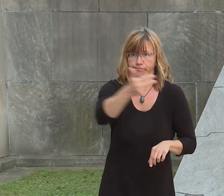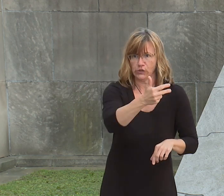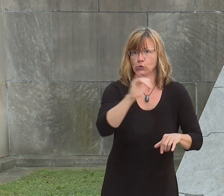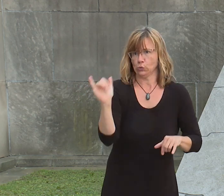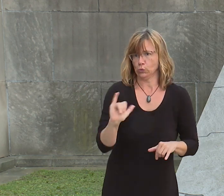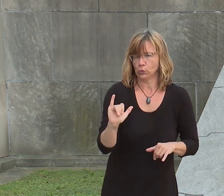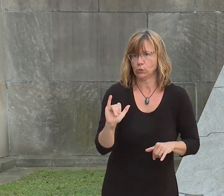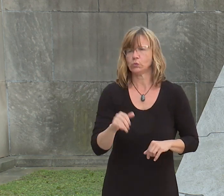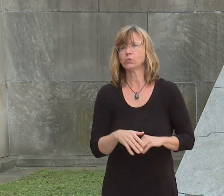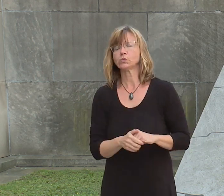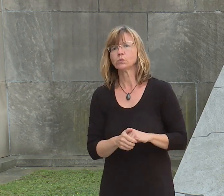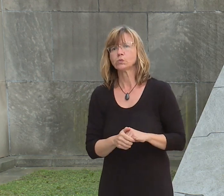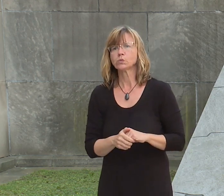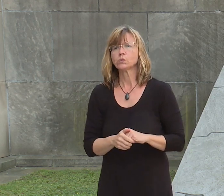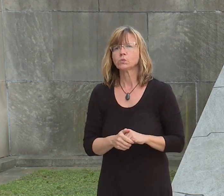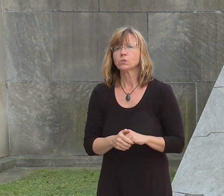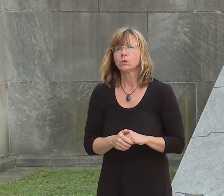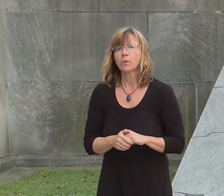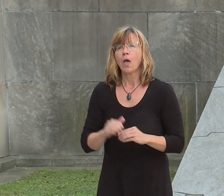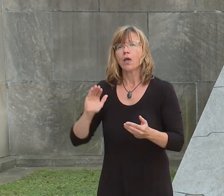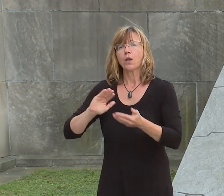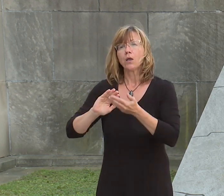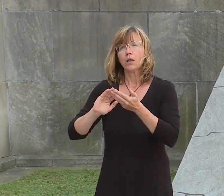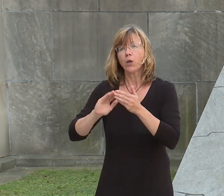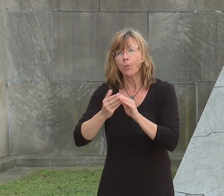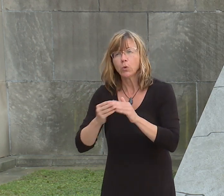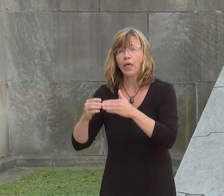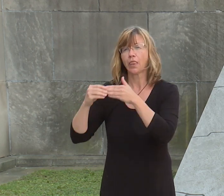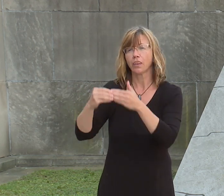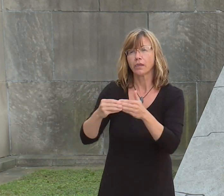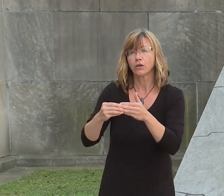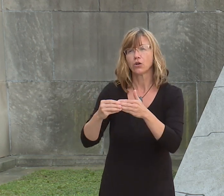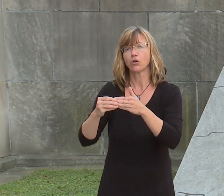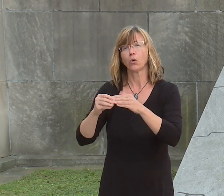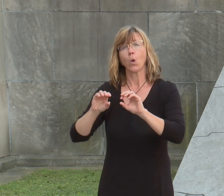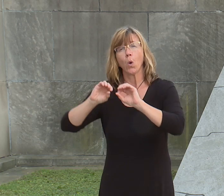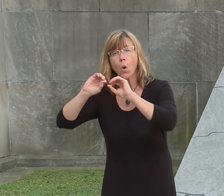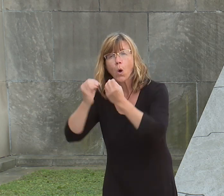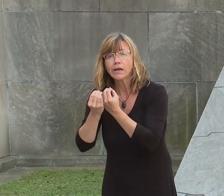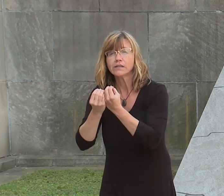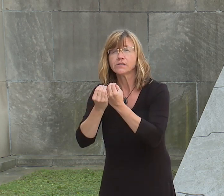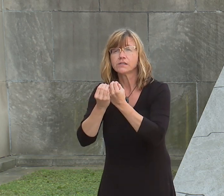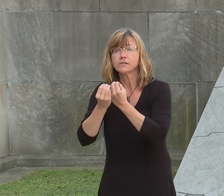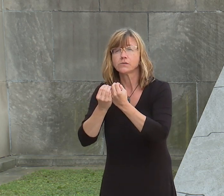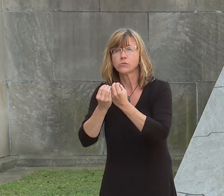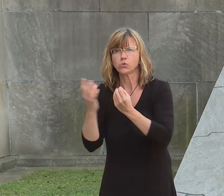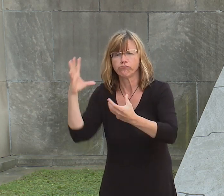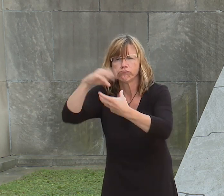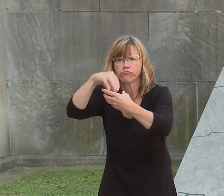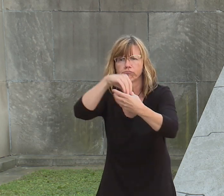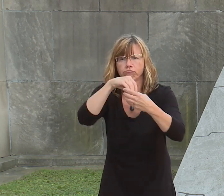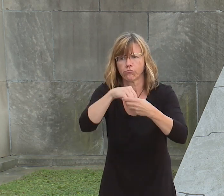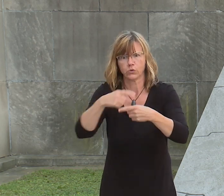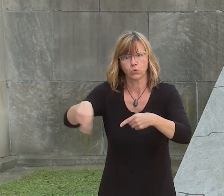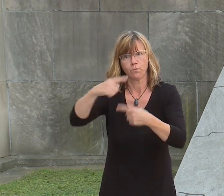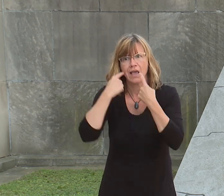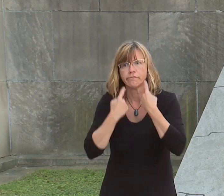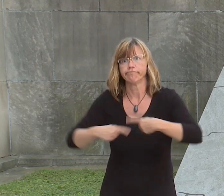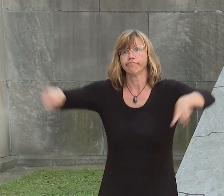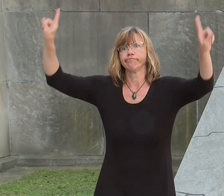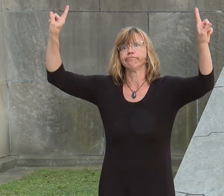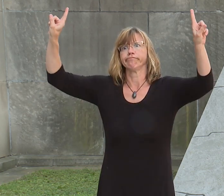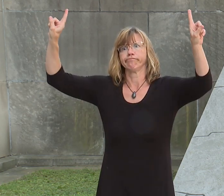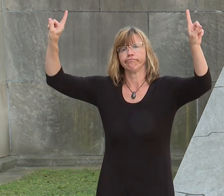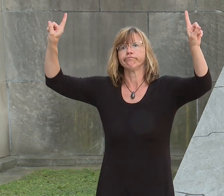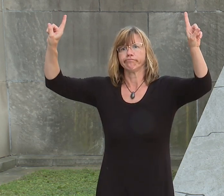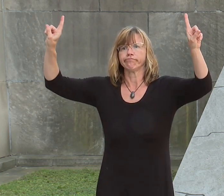that the support of community leaders and organizations helps make this work possible and will be vital to achieving these goals. That's